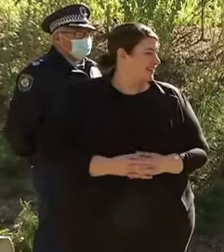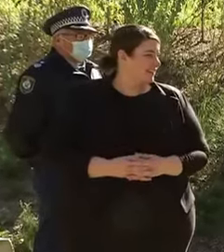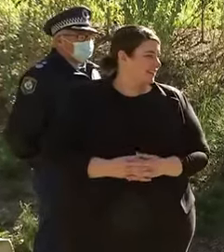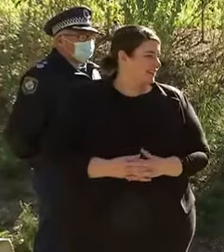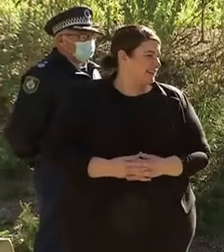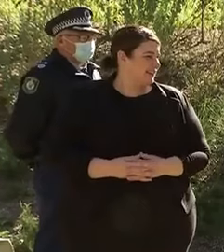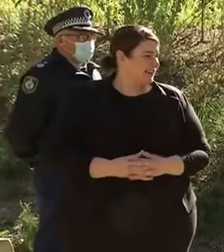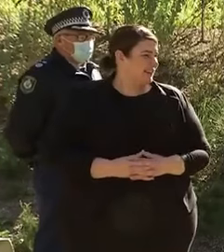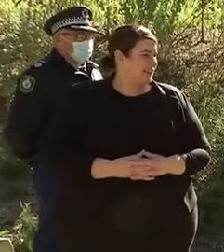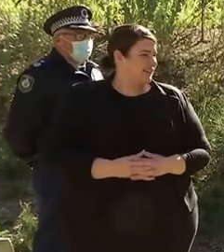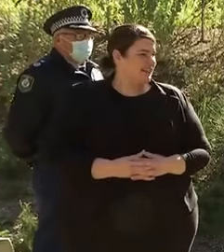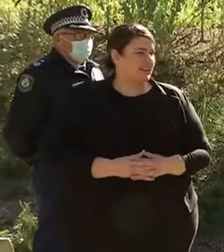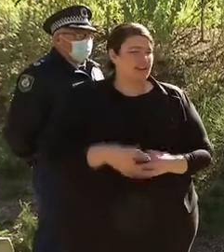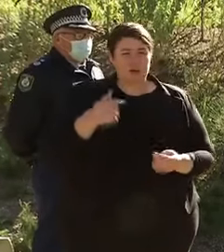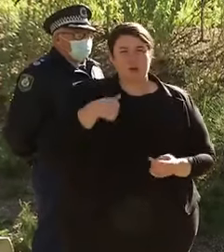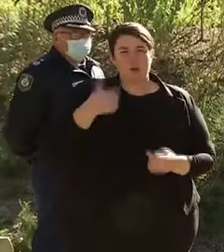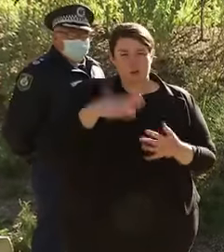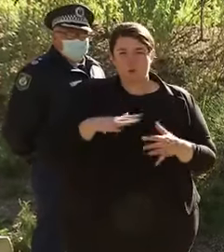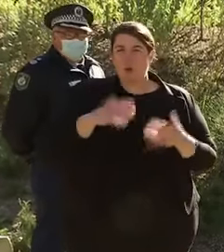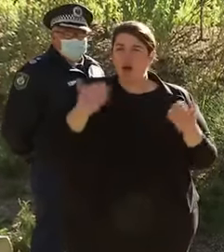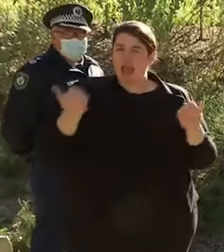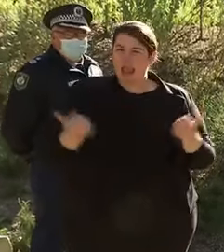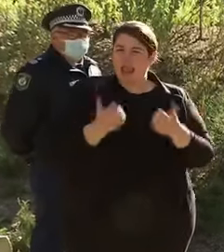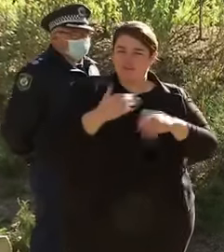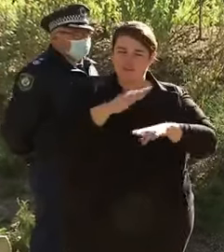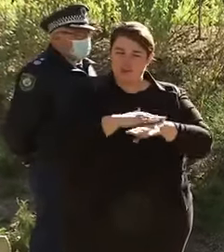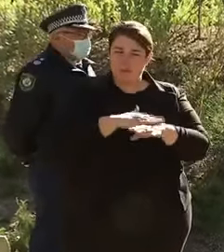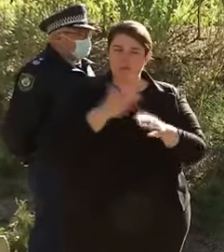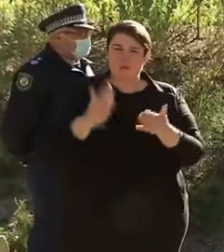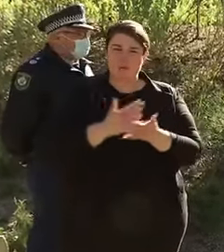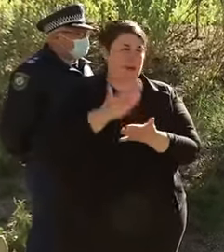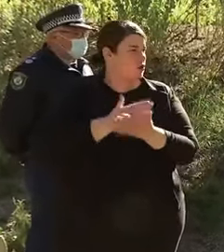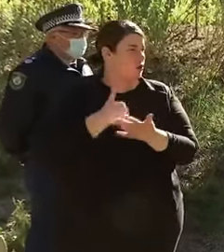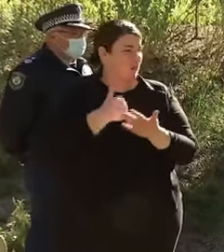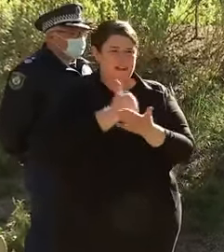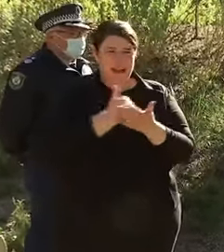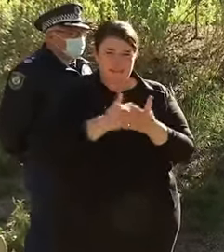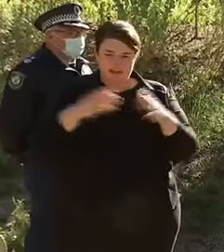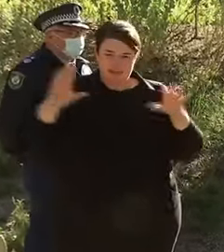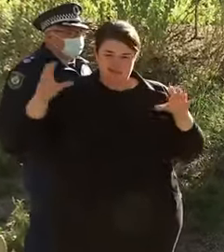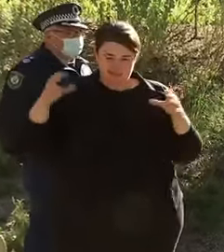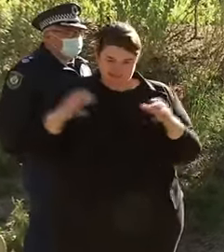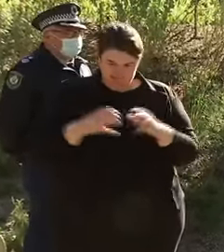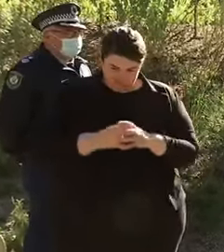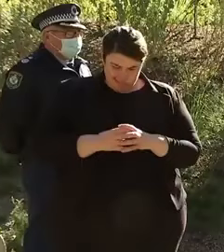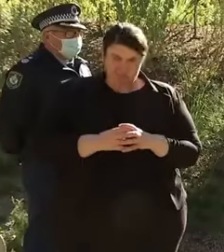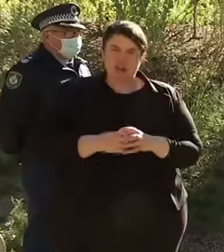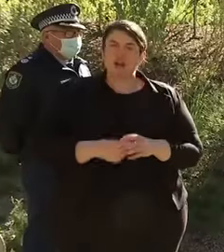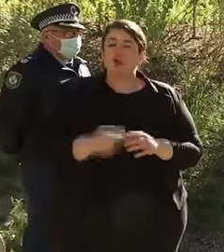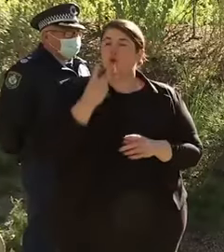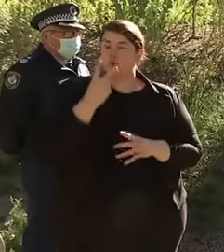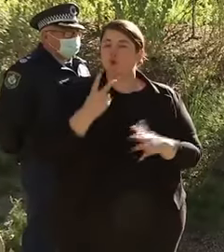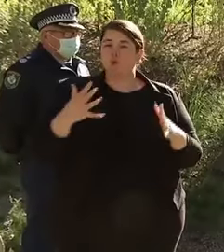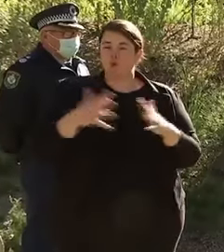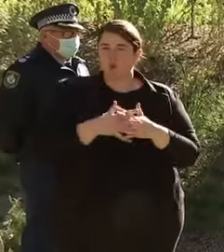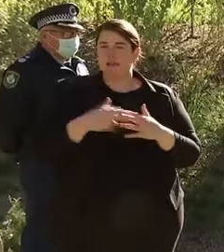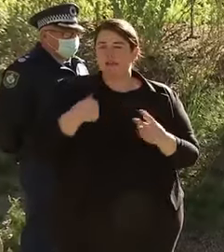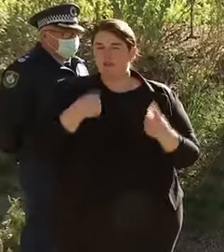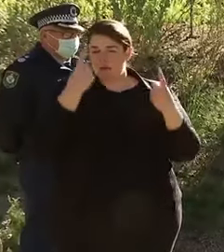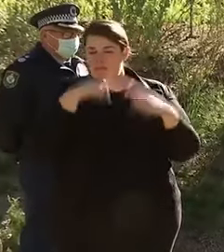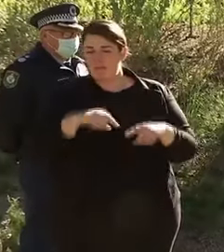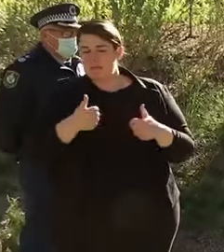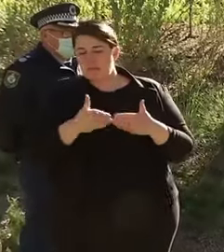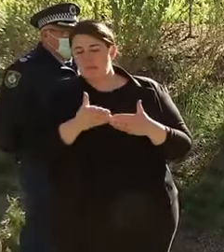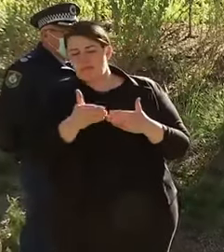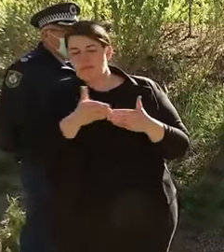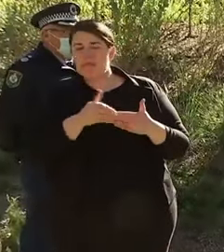We obviously wanted sufficient time to bring this outbreak under control, and 2 weeks we deemed as necessary.